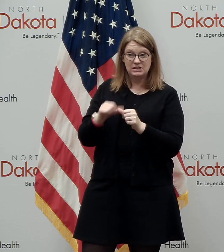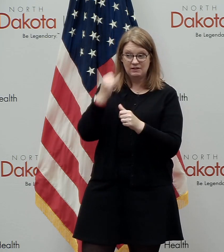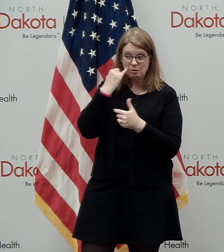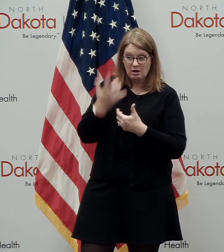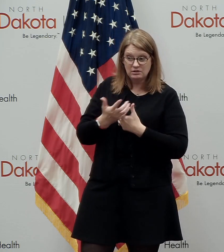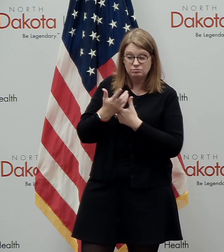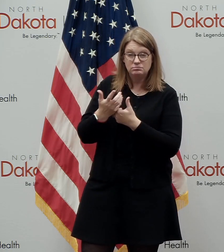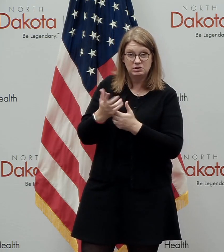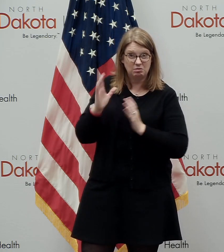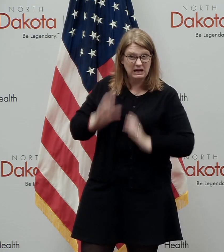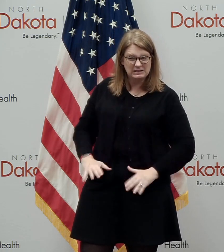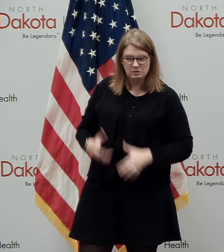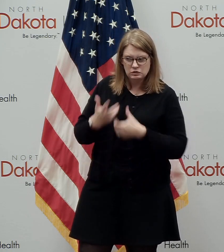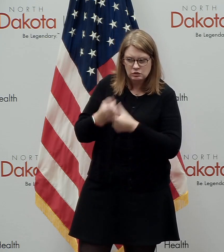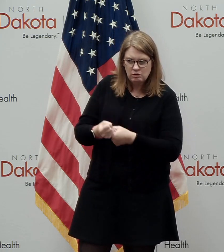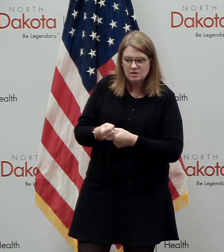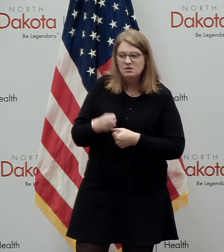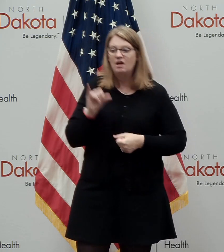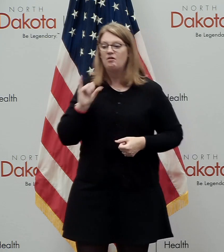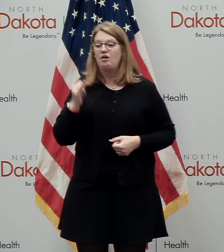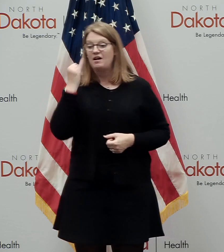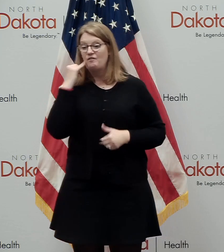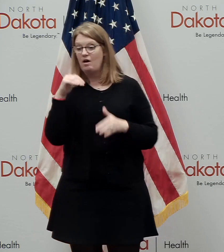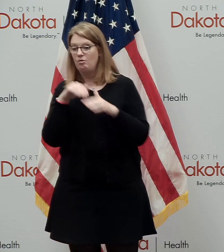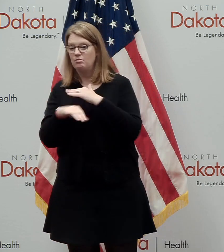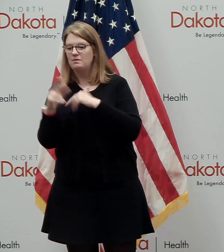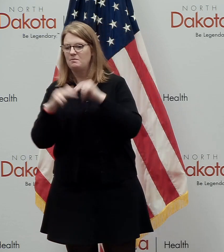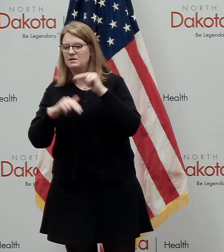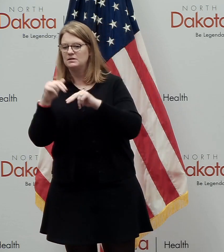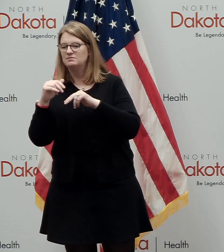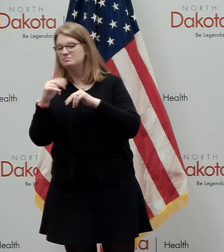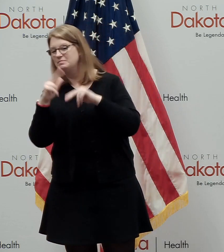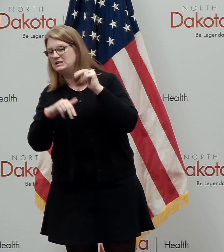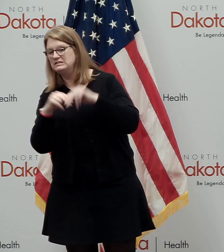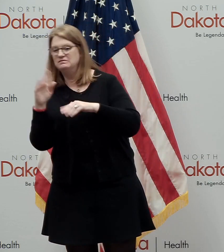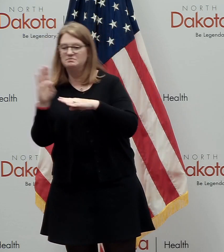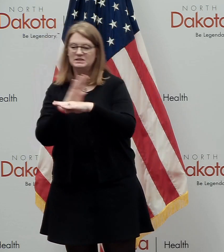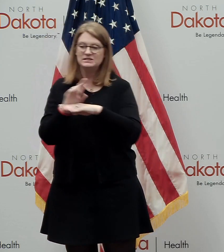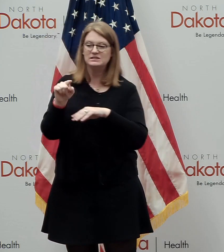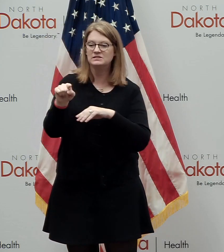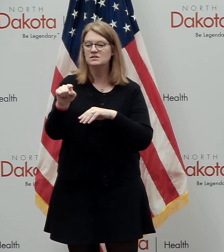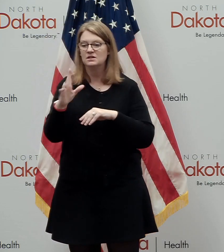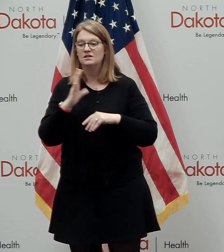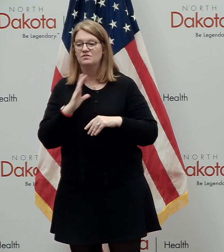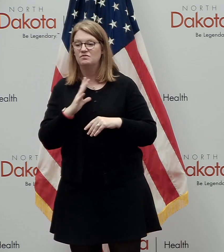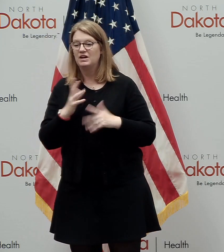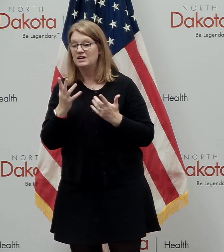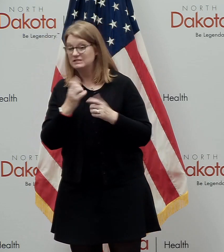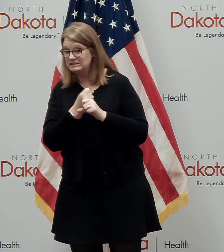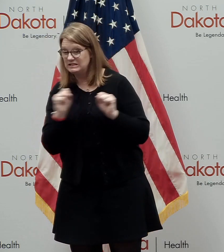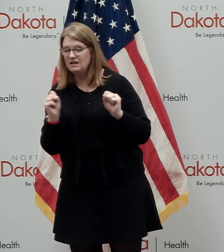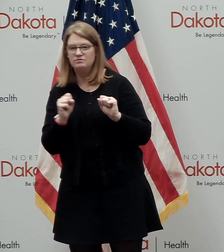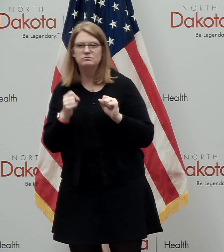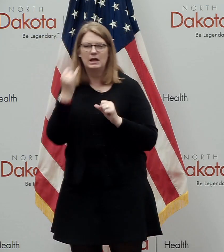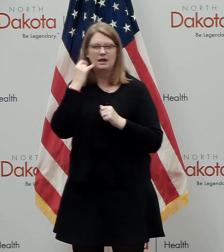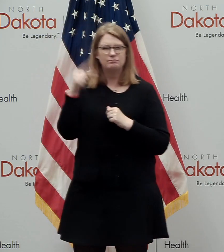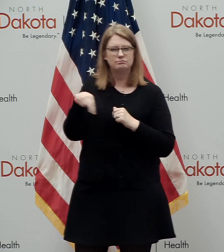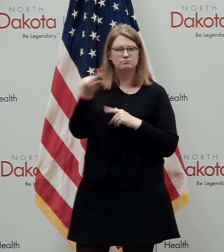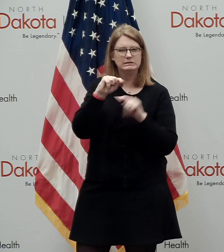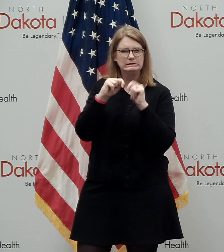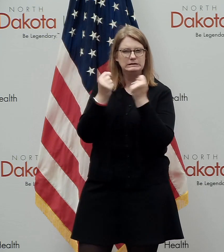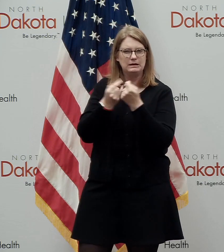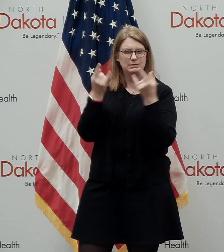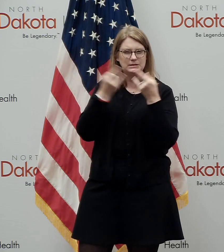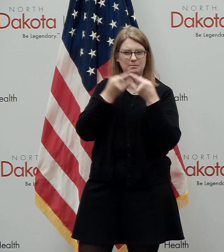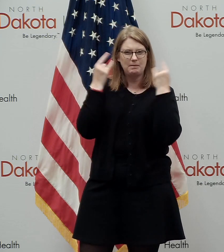customers, is to make sure that your team members, as in your employees, are all masked up. So again, it's going to